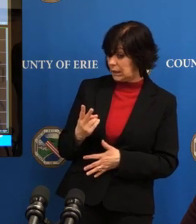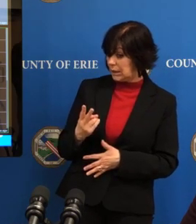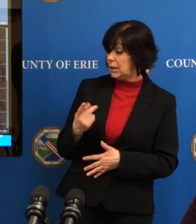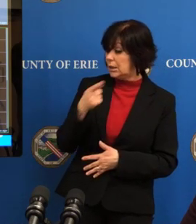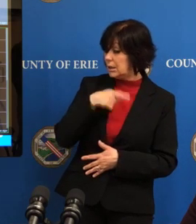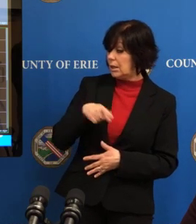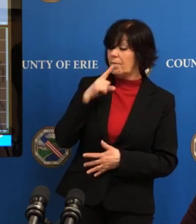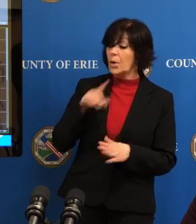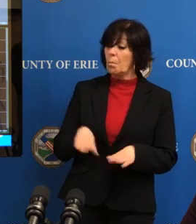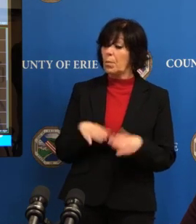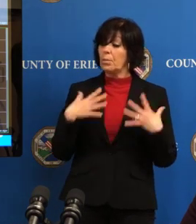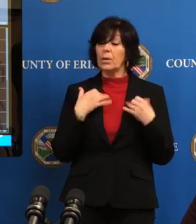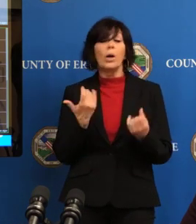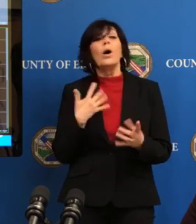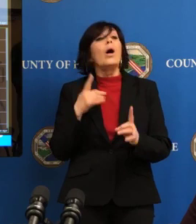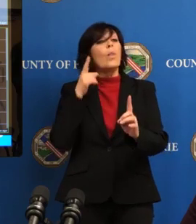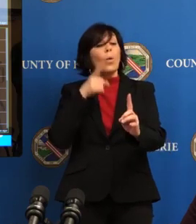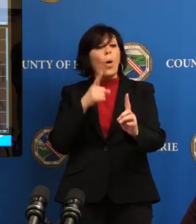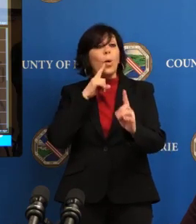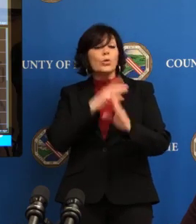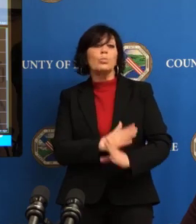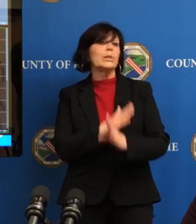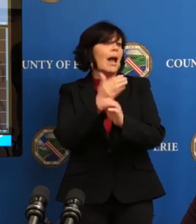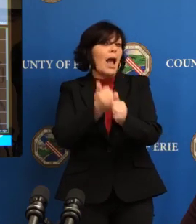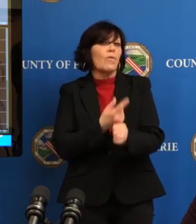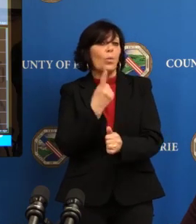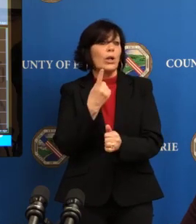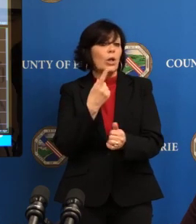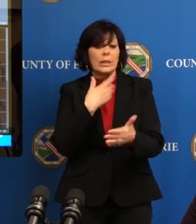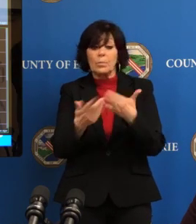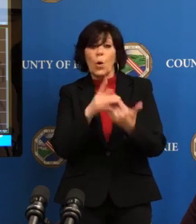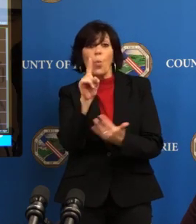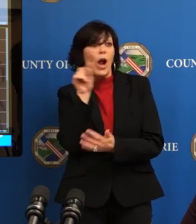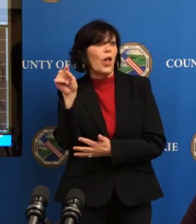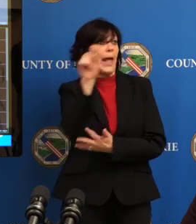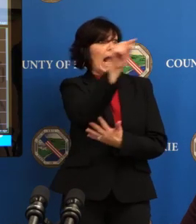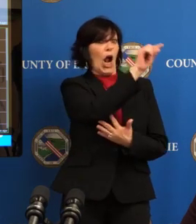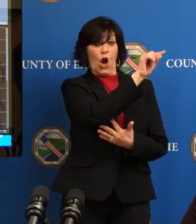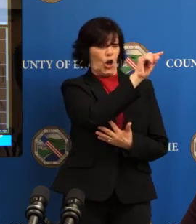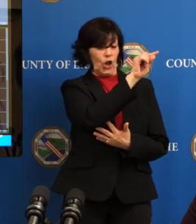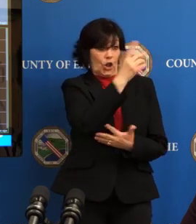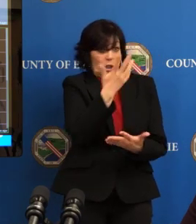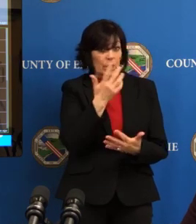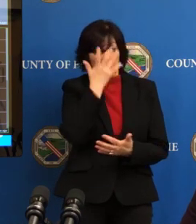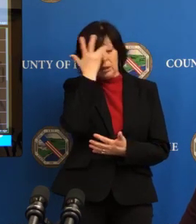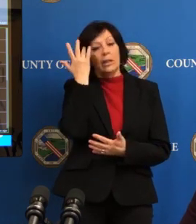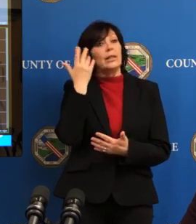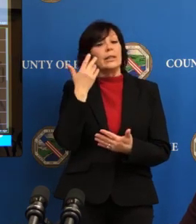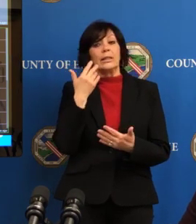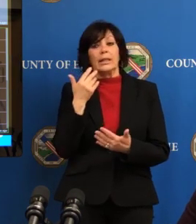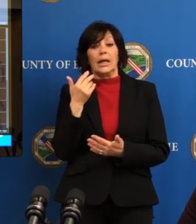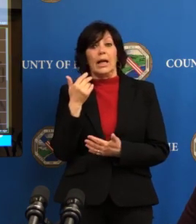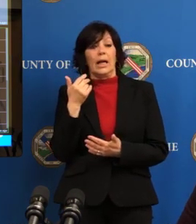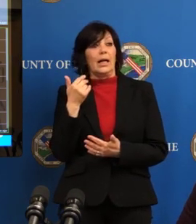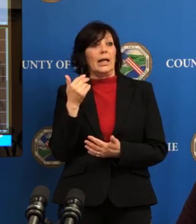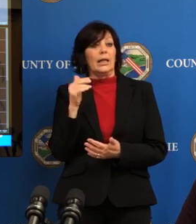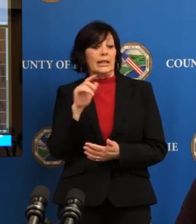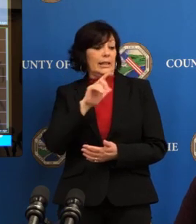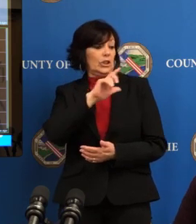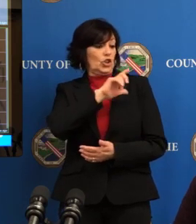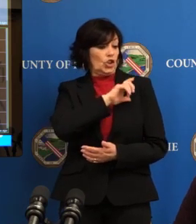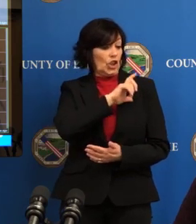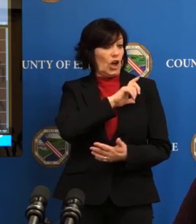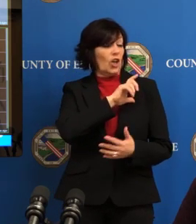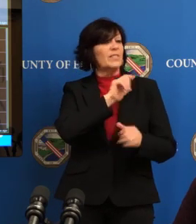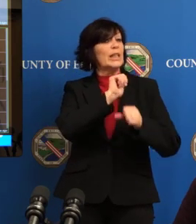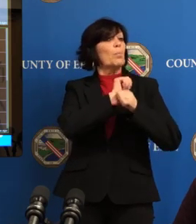of public health? Well, the goal is to protect everyone no matter where they are. As was reported a couple of days ago, a sheriff's